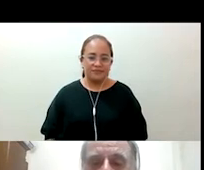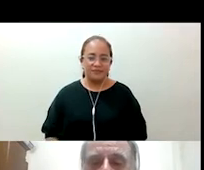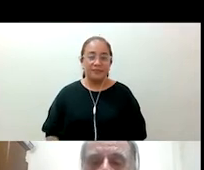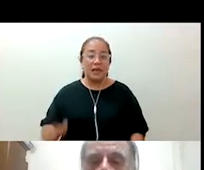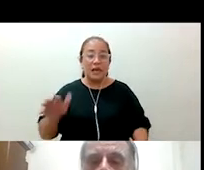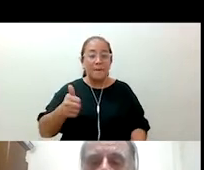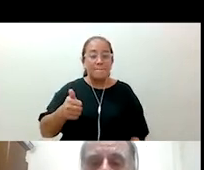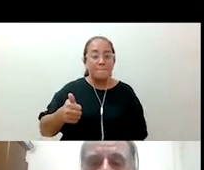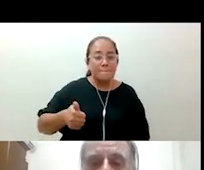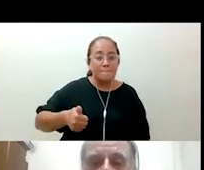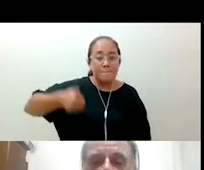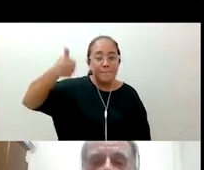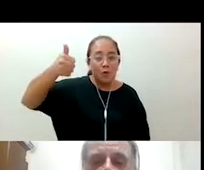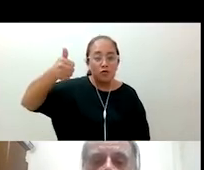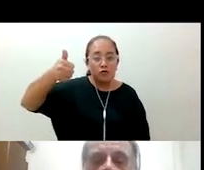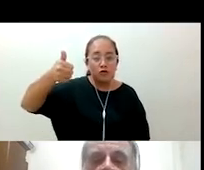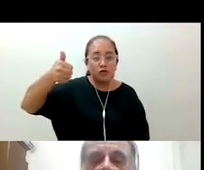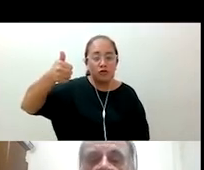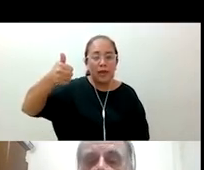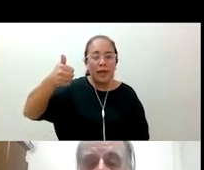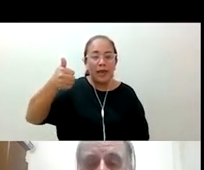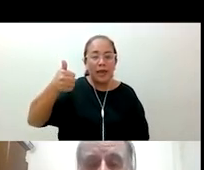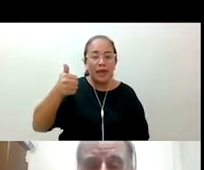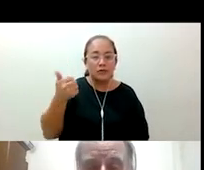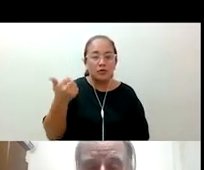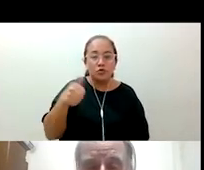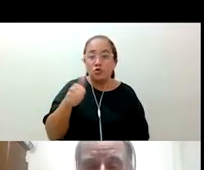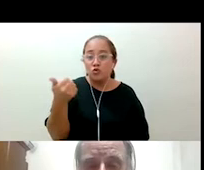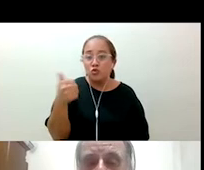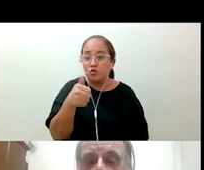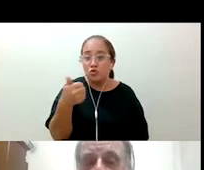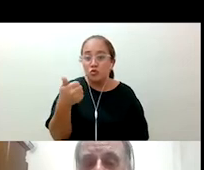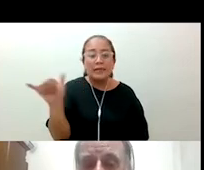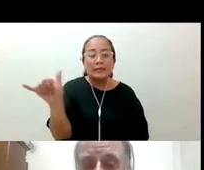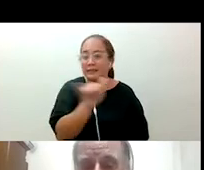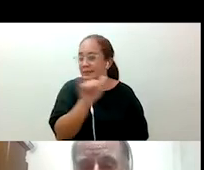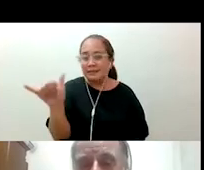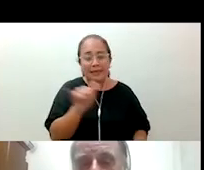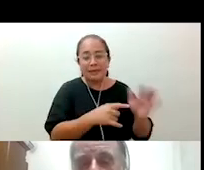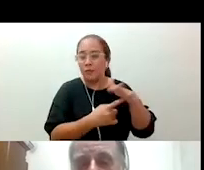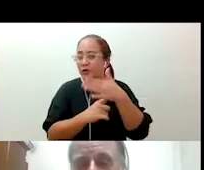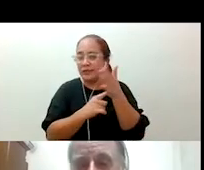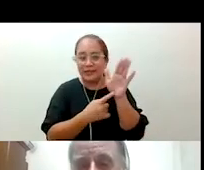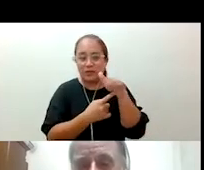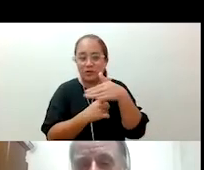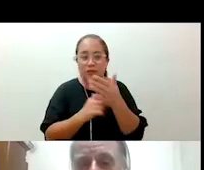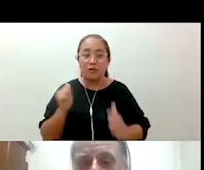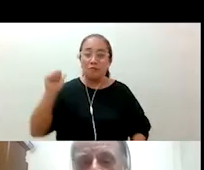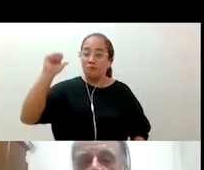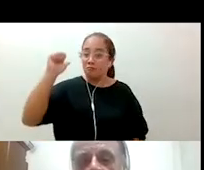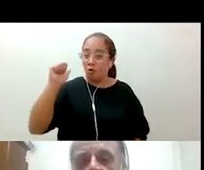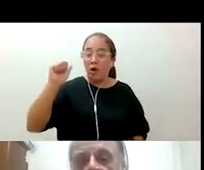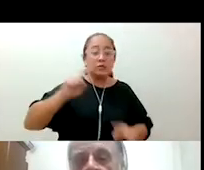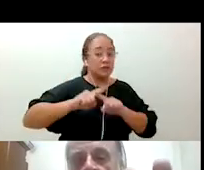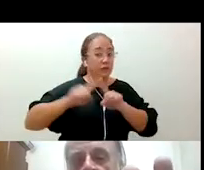most and who have the same orientation. Book bag has a different orientation and moves